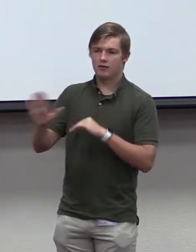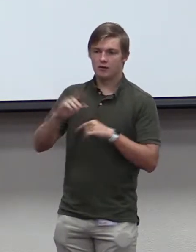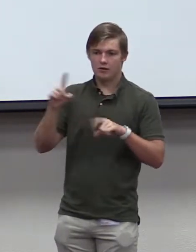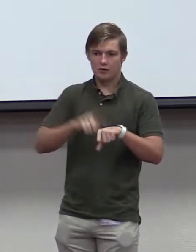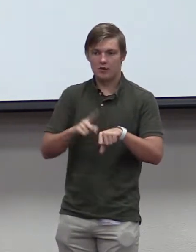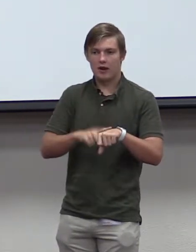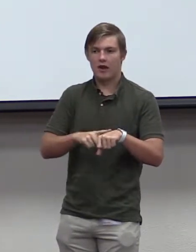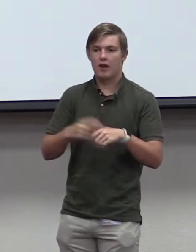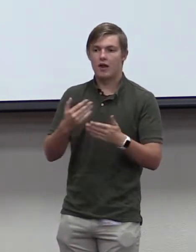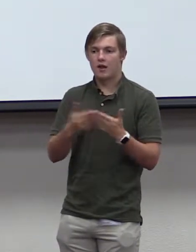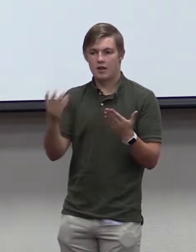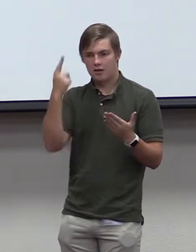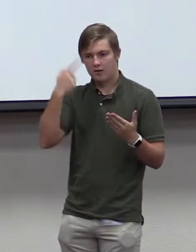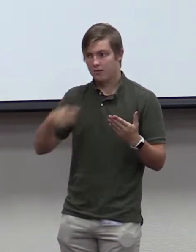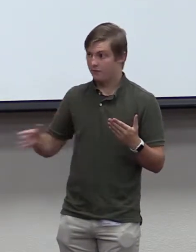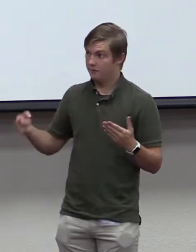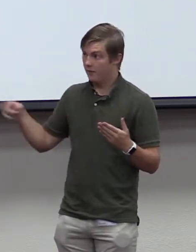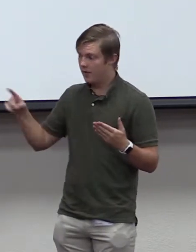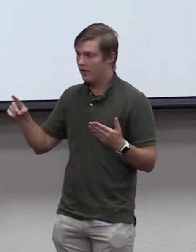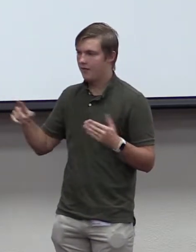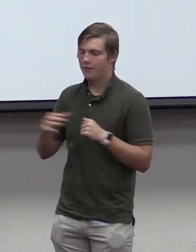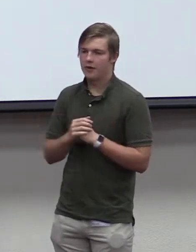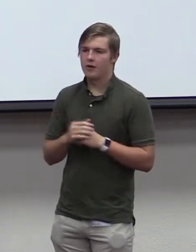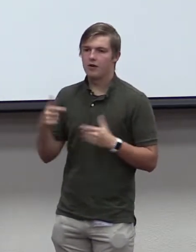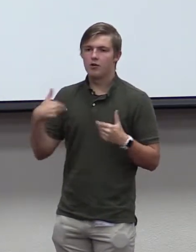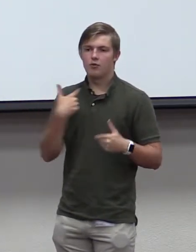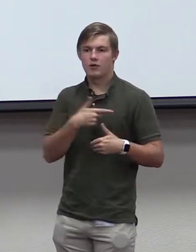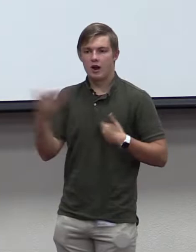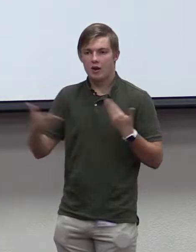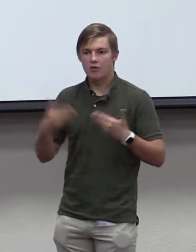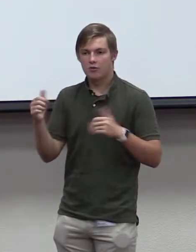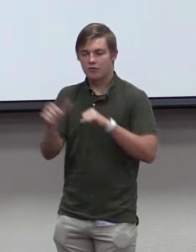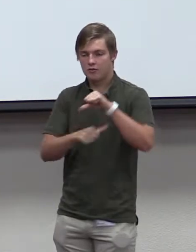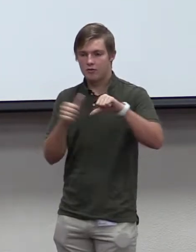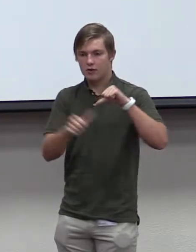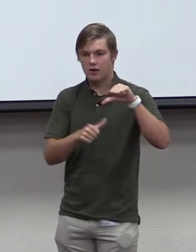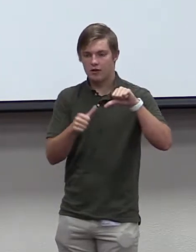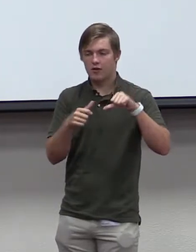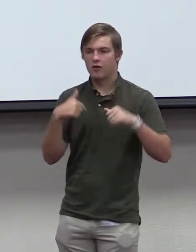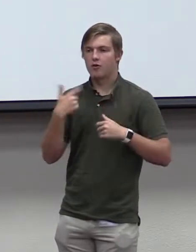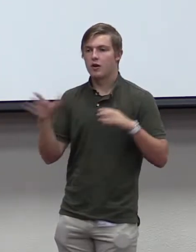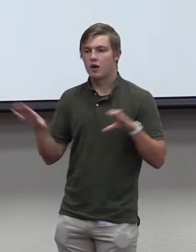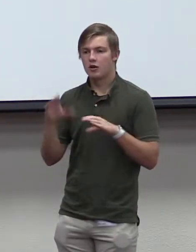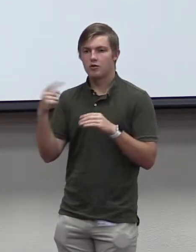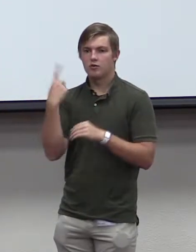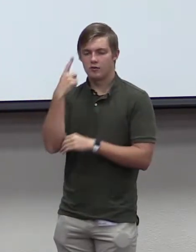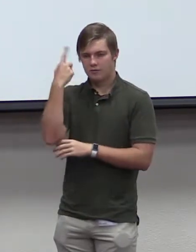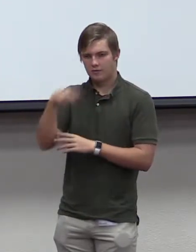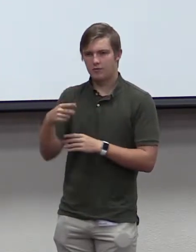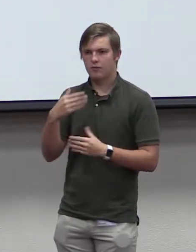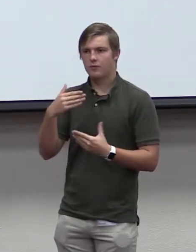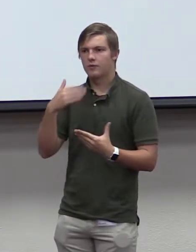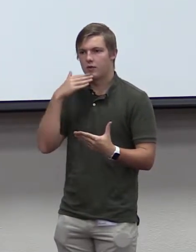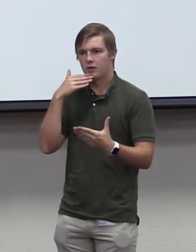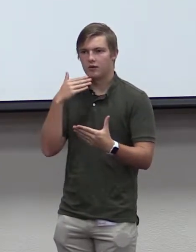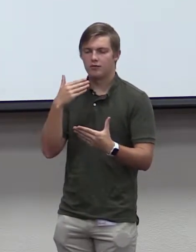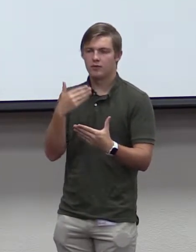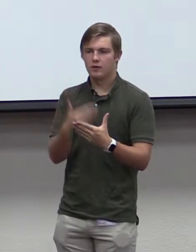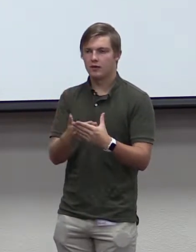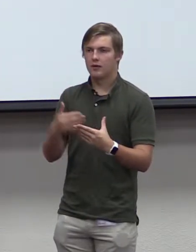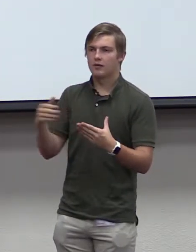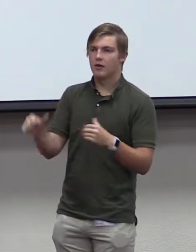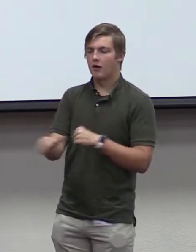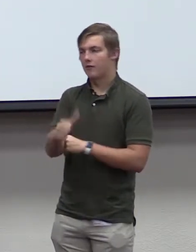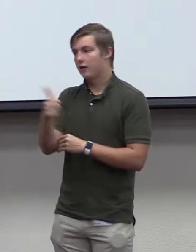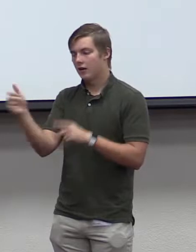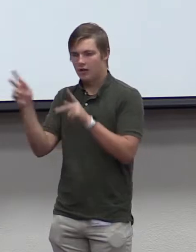for someone else and for their better. So when we are serving one another, we are doing something primarily for the benefit and goodwill of another person or a group